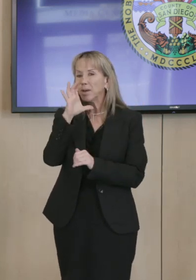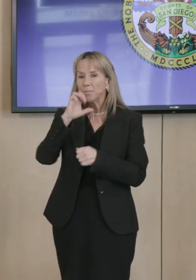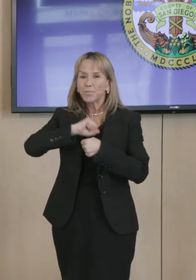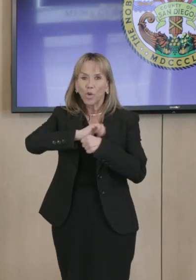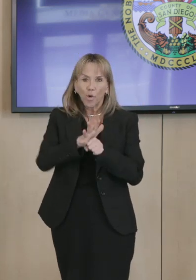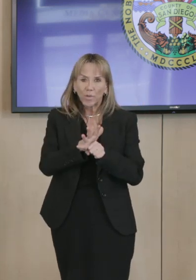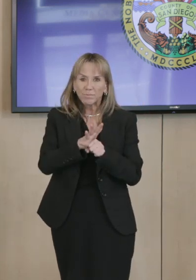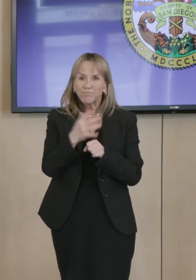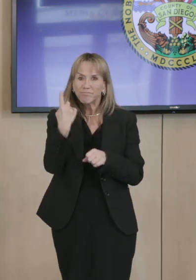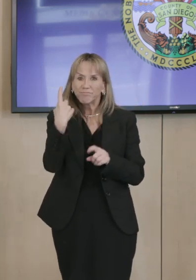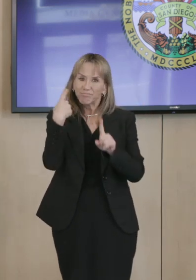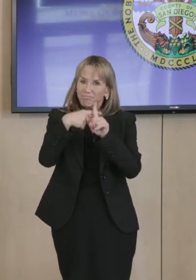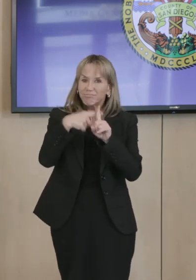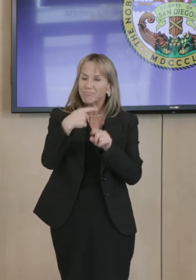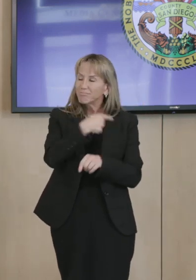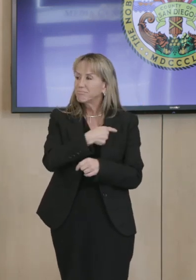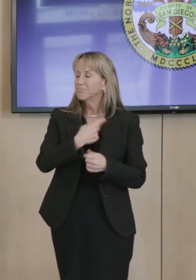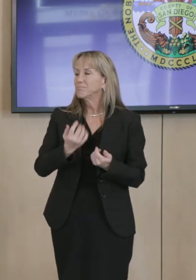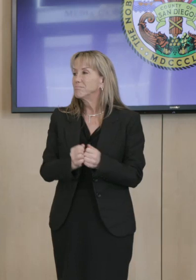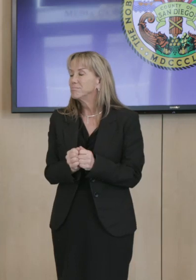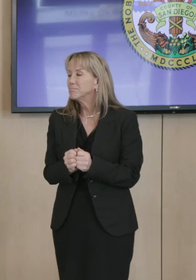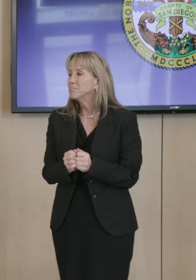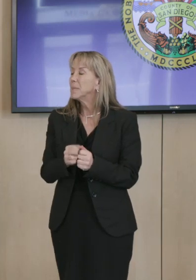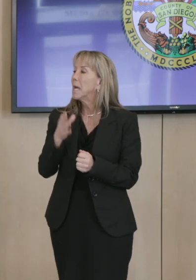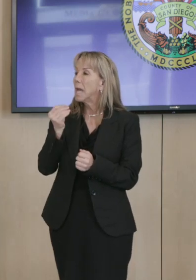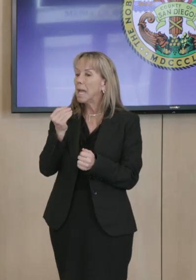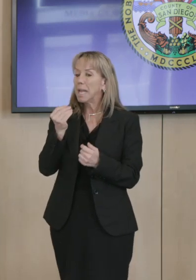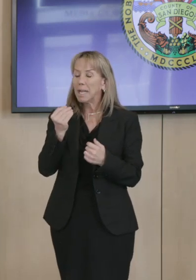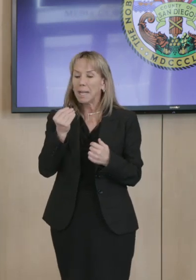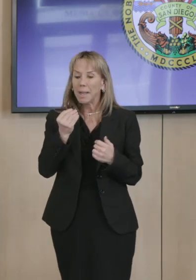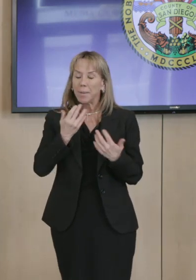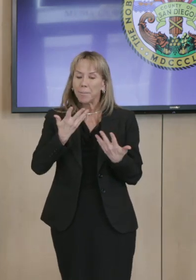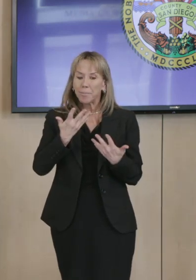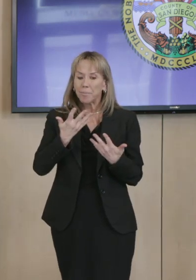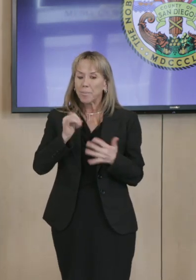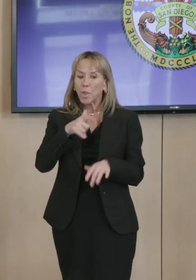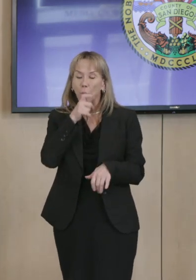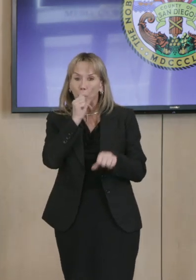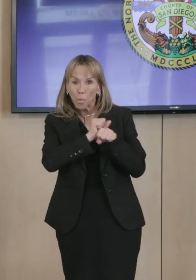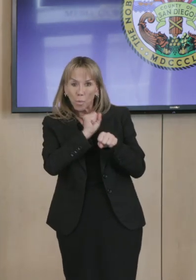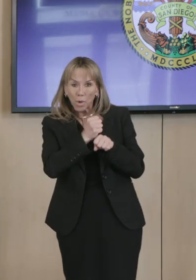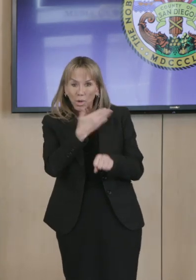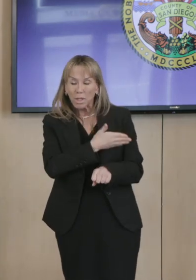case, either as a staff member or a